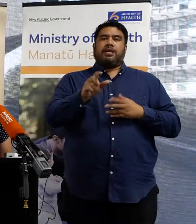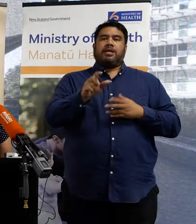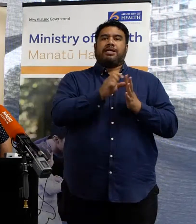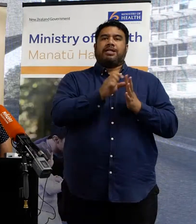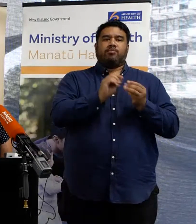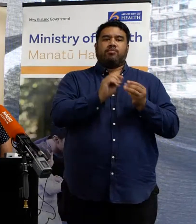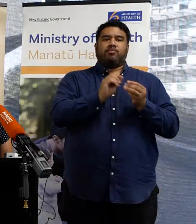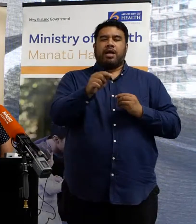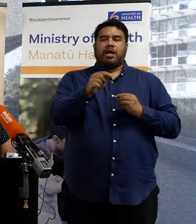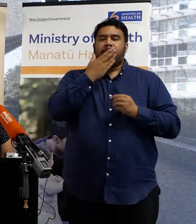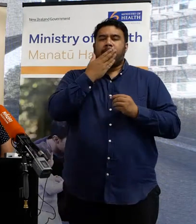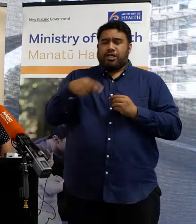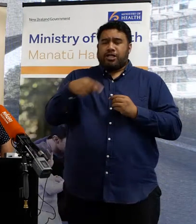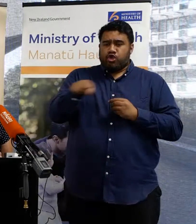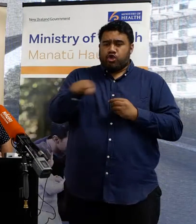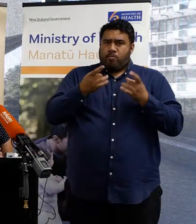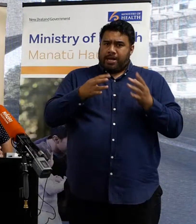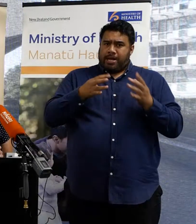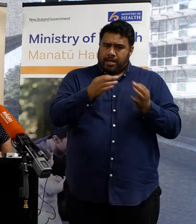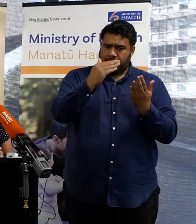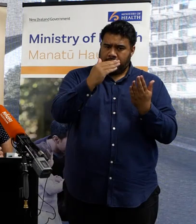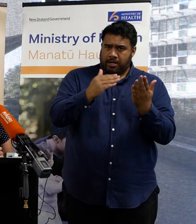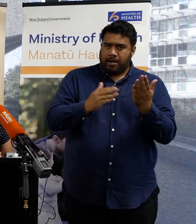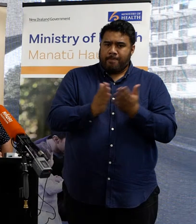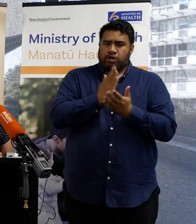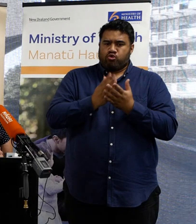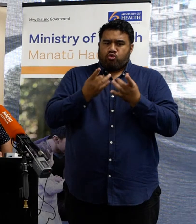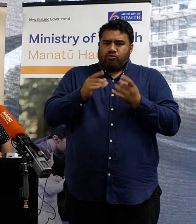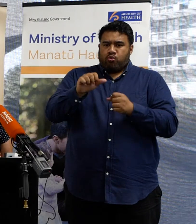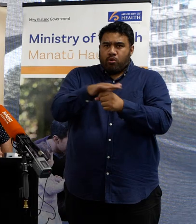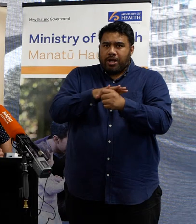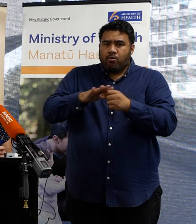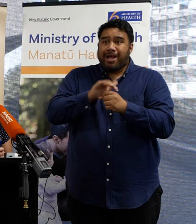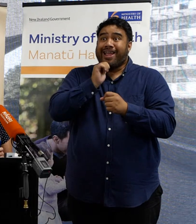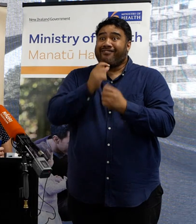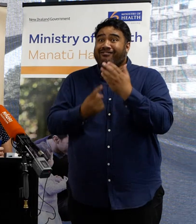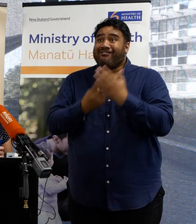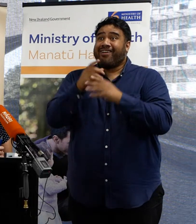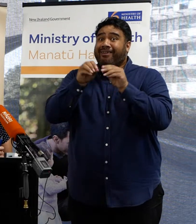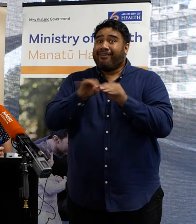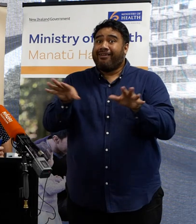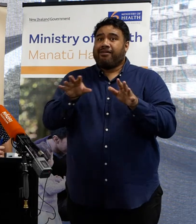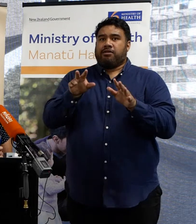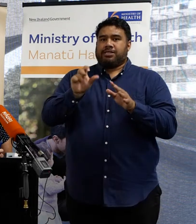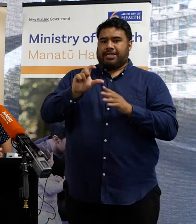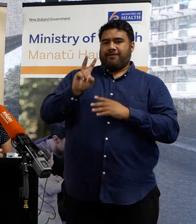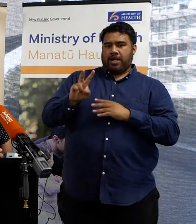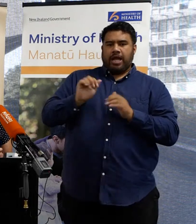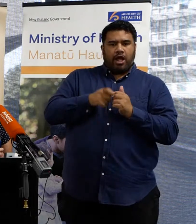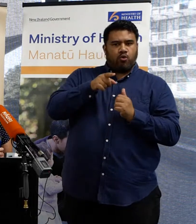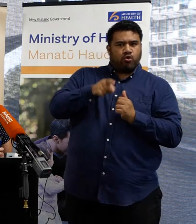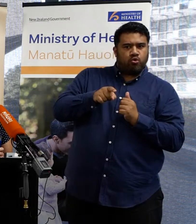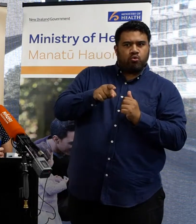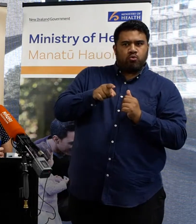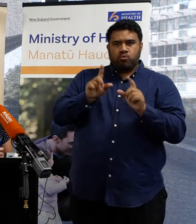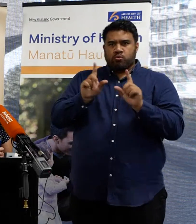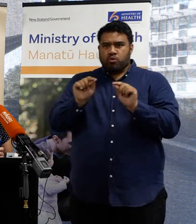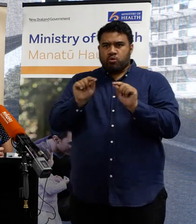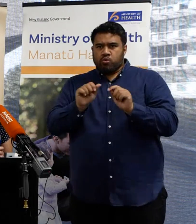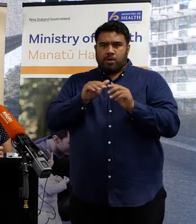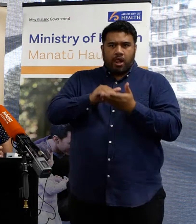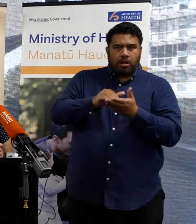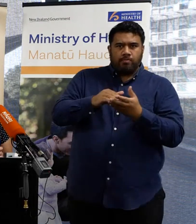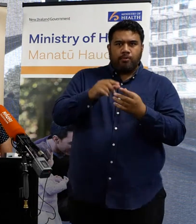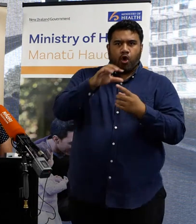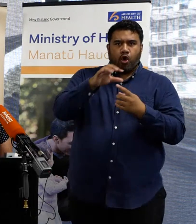a significant demand in primary care in their local areas could be best met, and to look at the options for doing